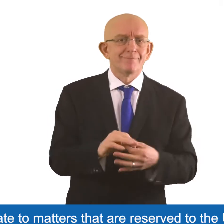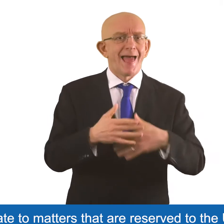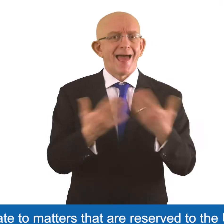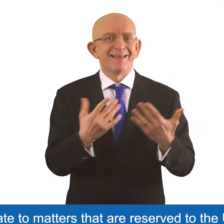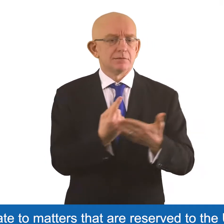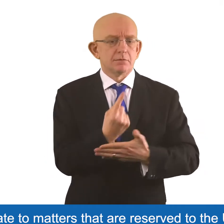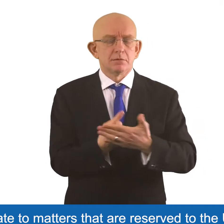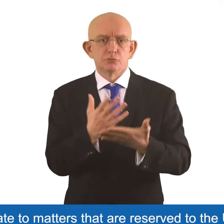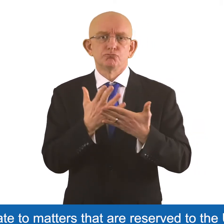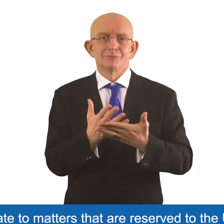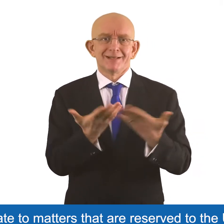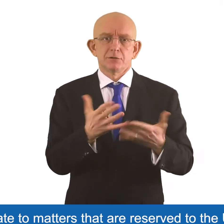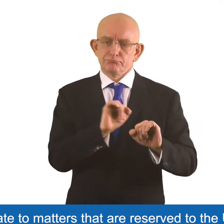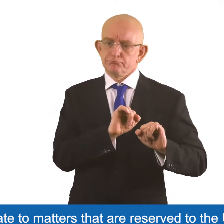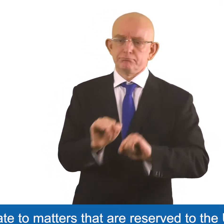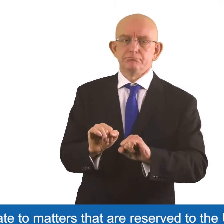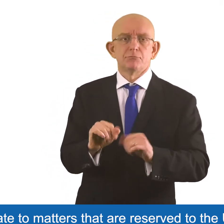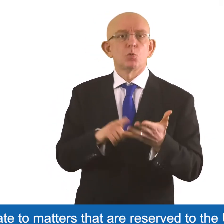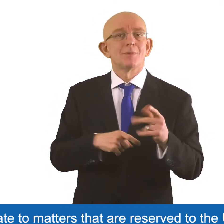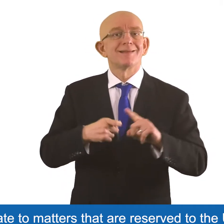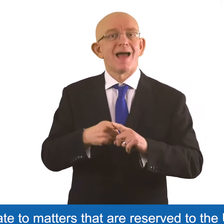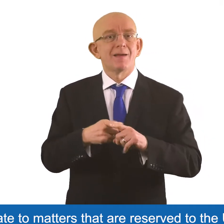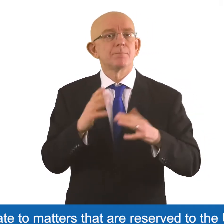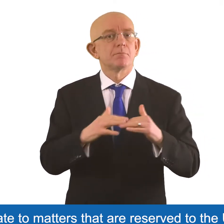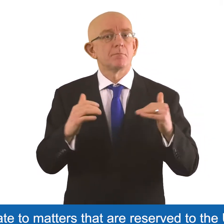and do not relate to matters that are reserved to the UK Parliament.